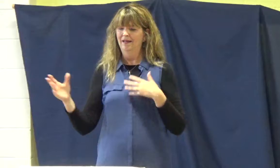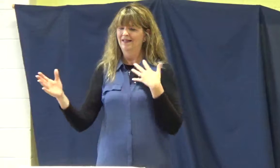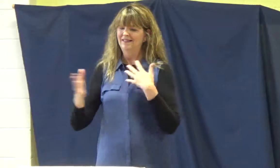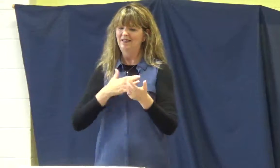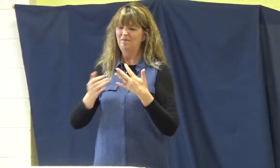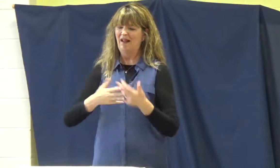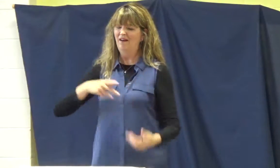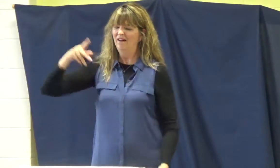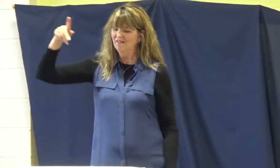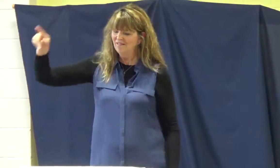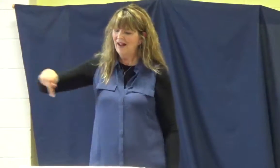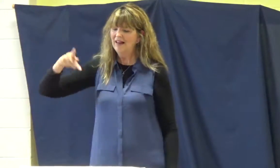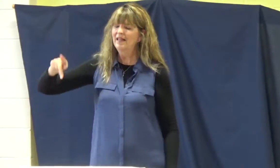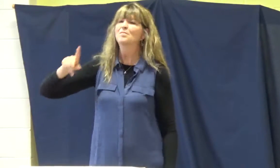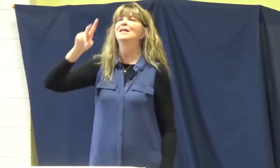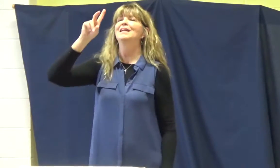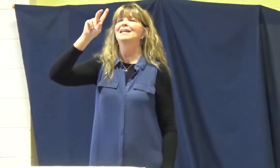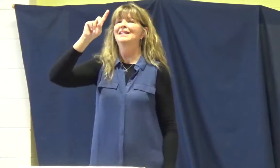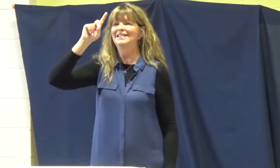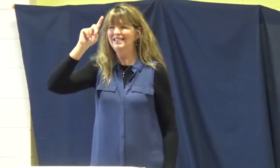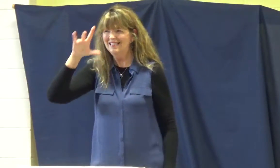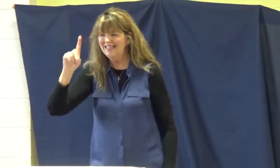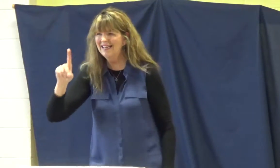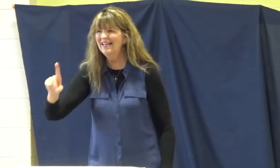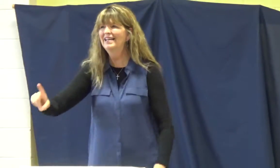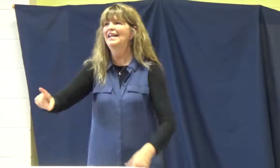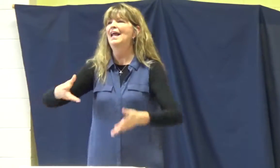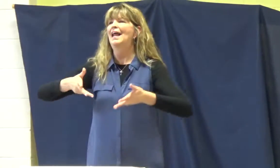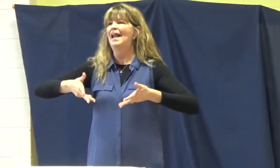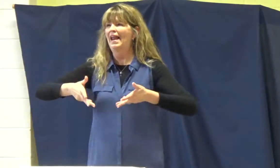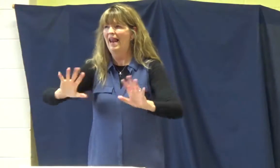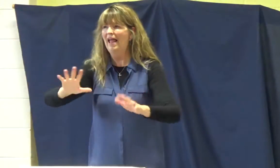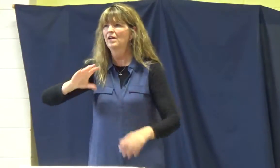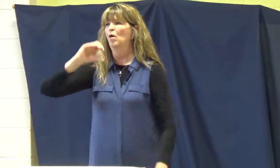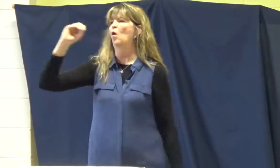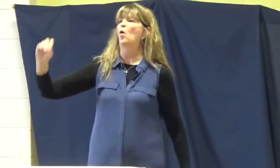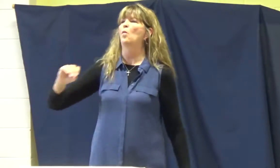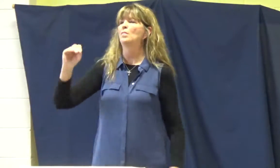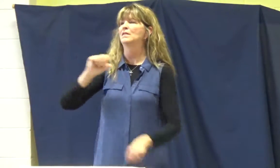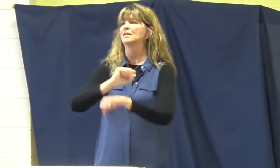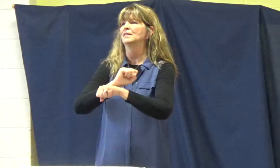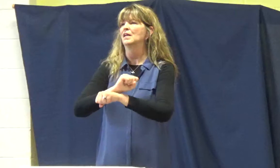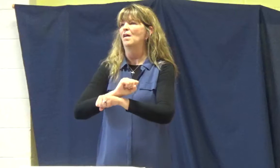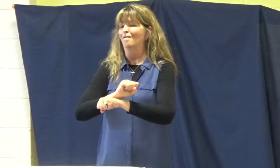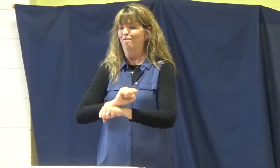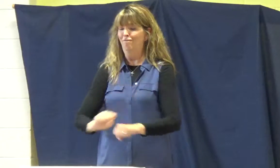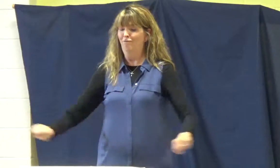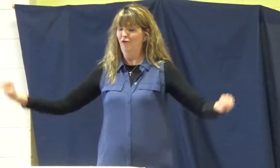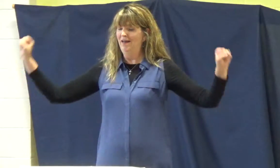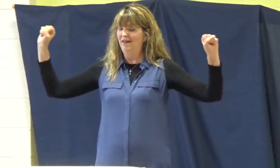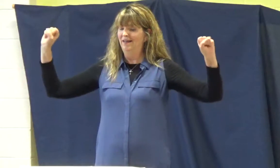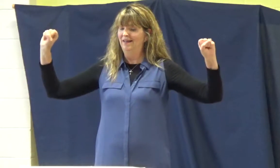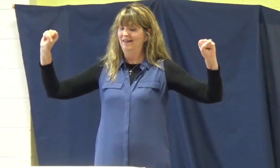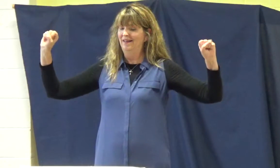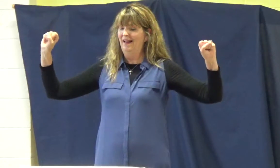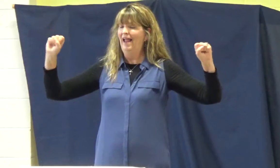was normal. It doesn't matter. Philemon did allow Onesimus to become